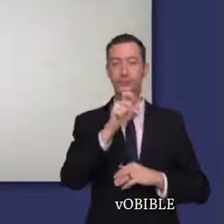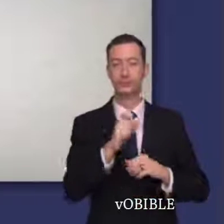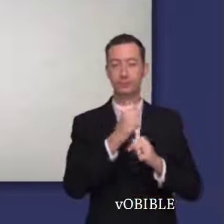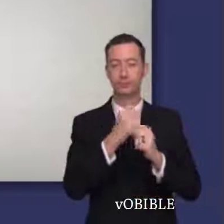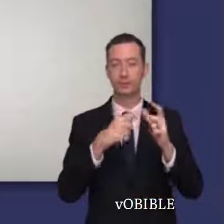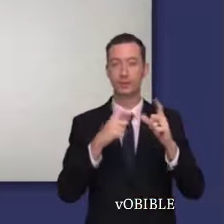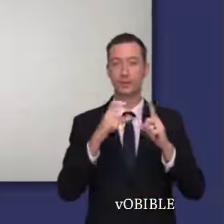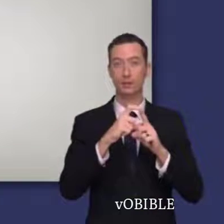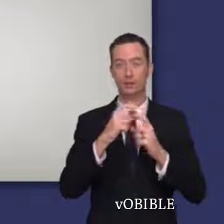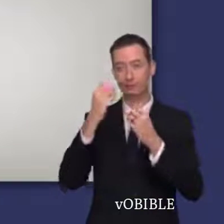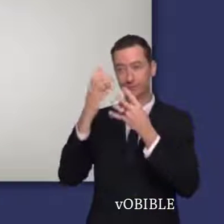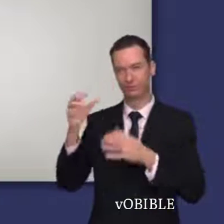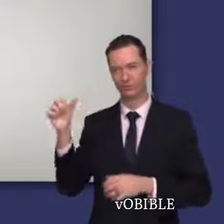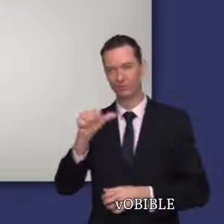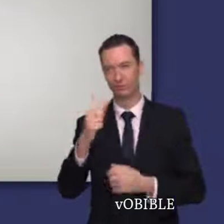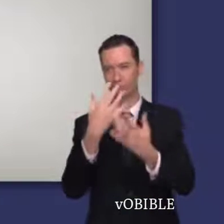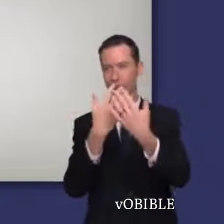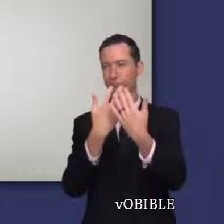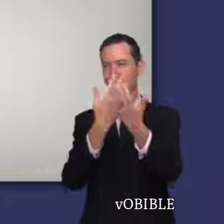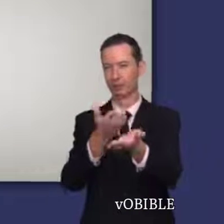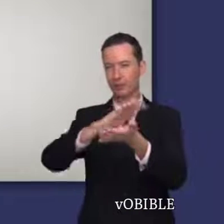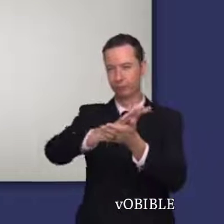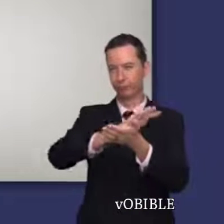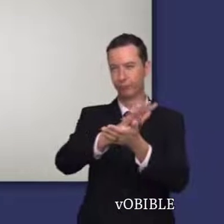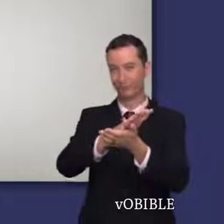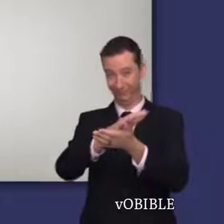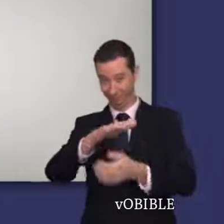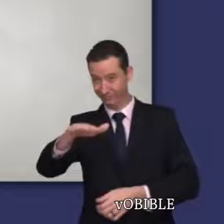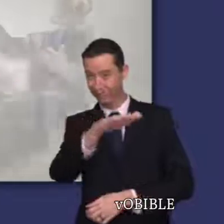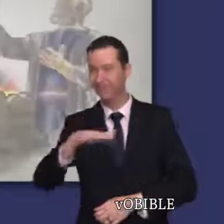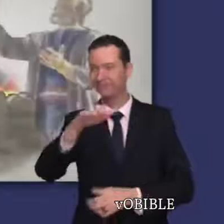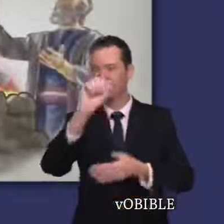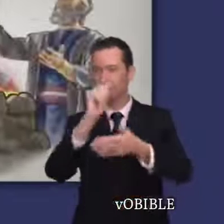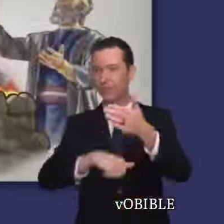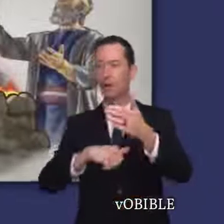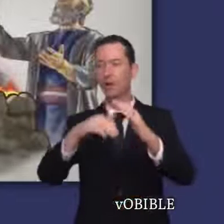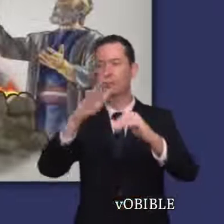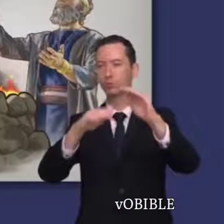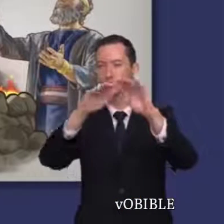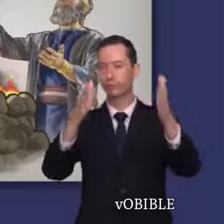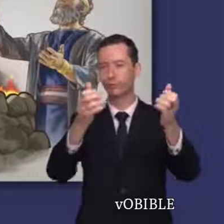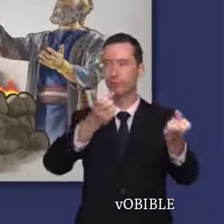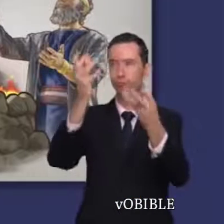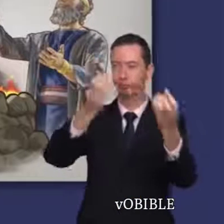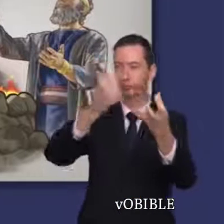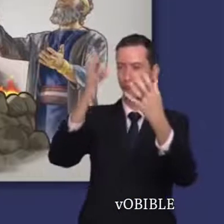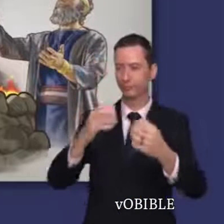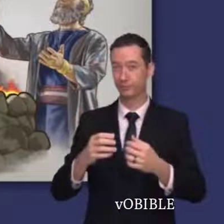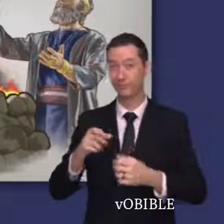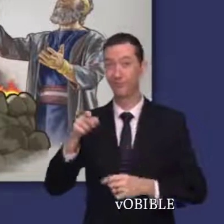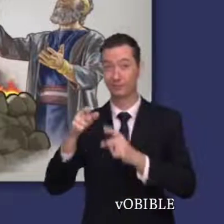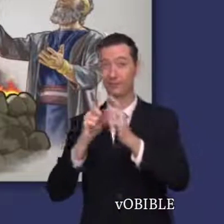Gad's direction, David buys the threshing floor of Araunah the Jebusite, builds an altar there, and offers